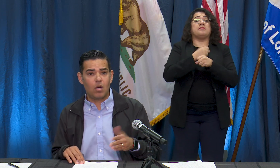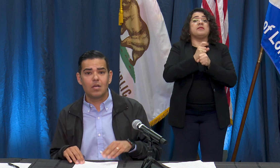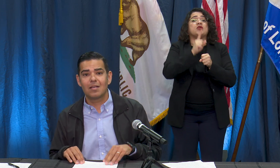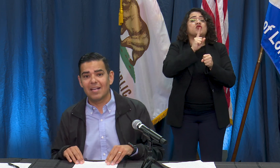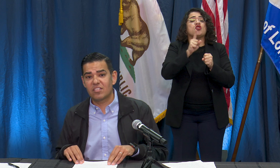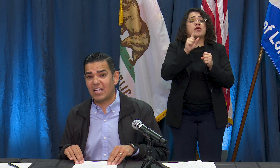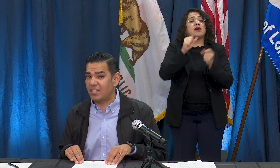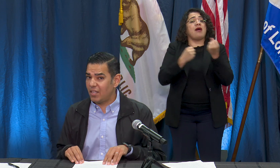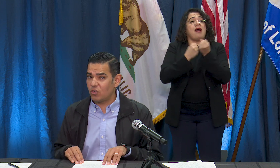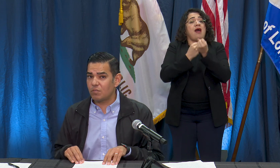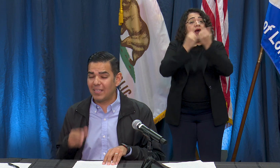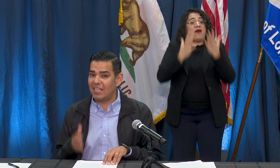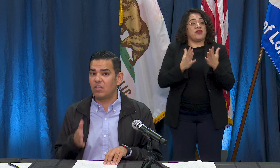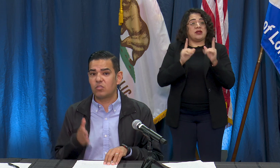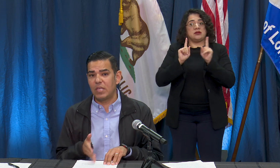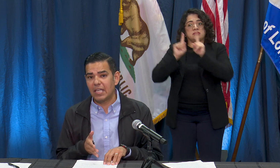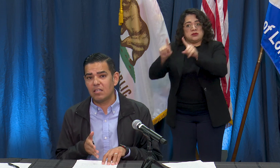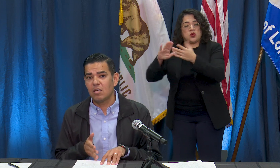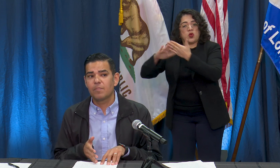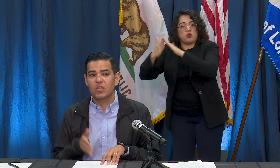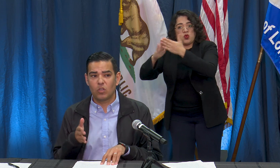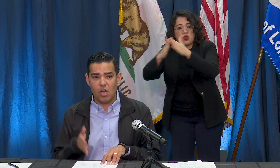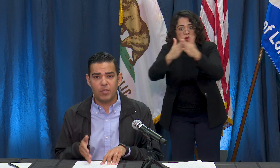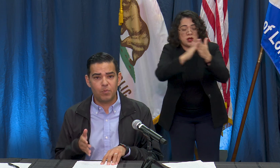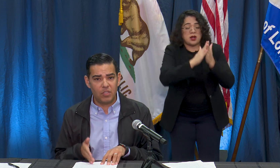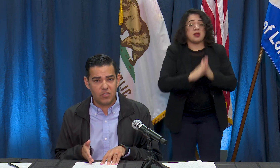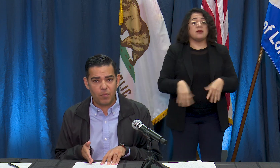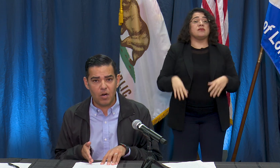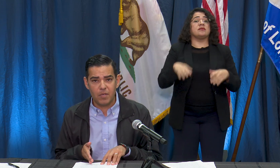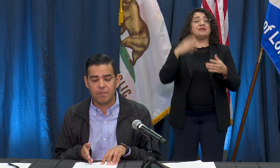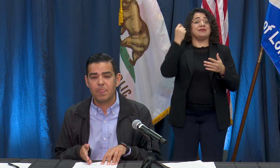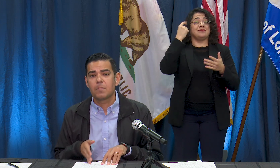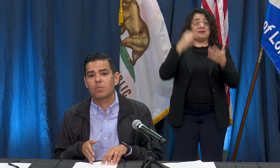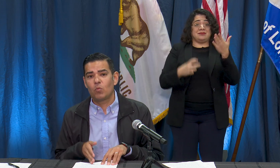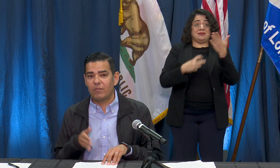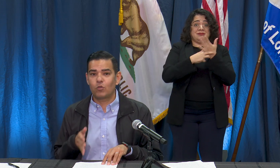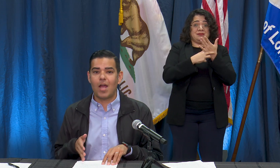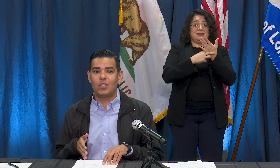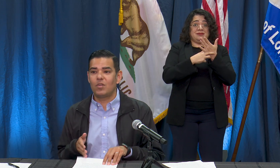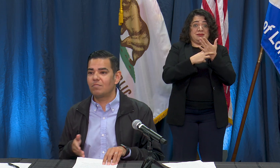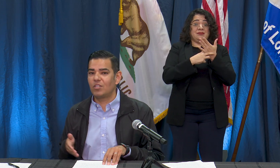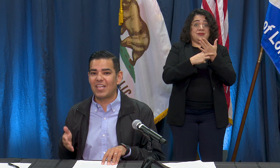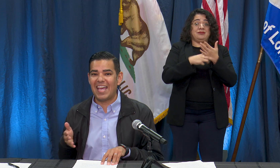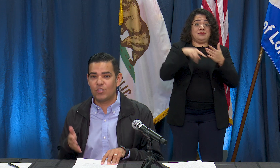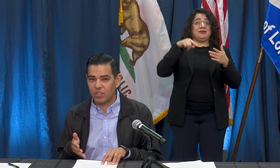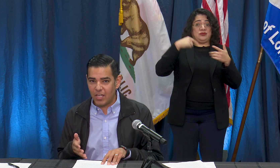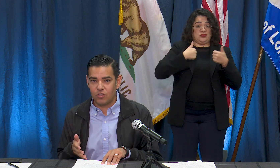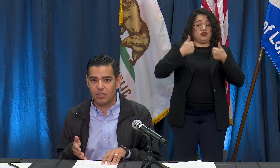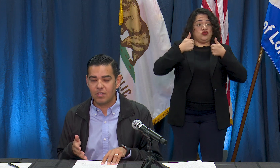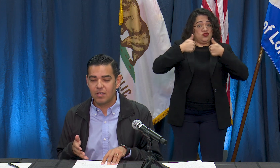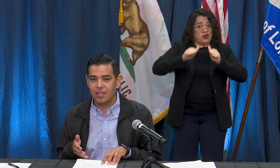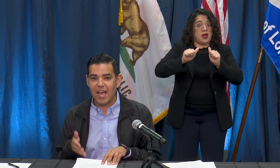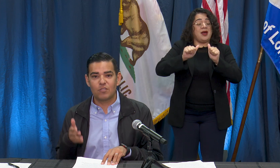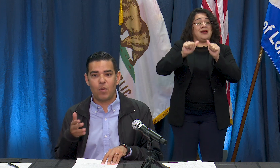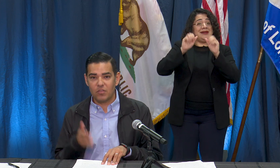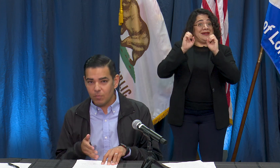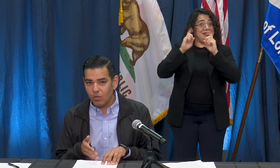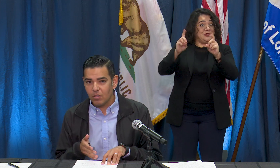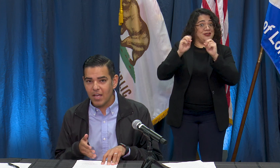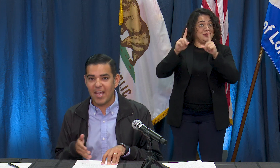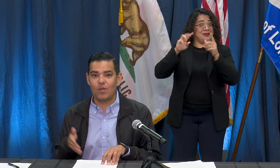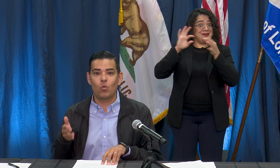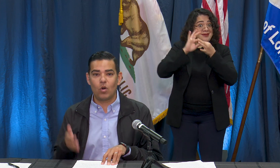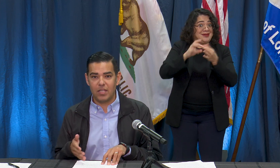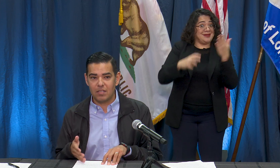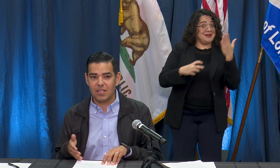doing more citations beginning this weekend. The Long Beach Police Department, we have tried to do as much education as